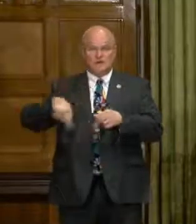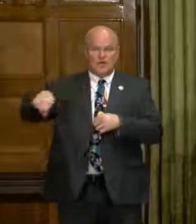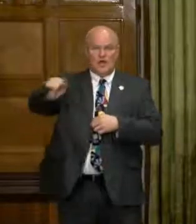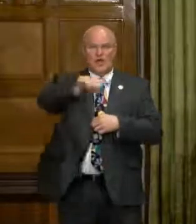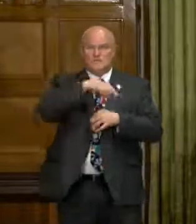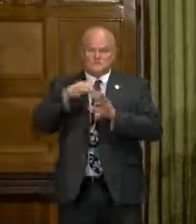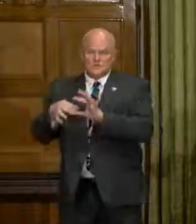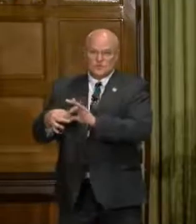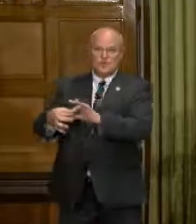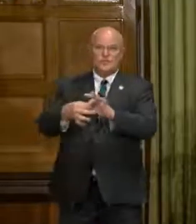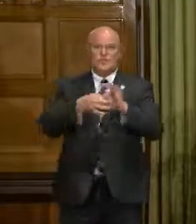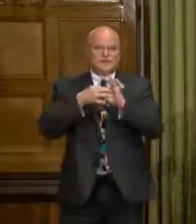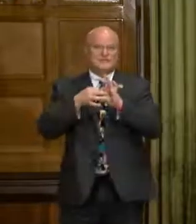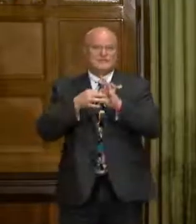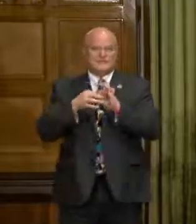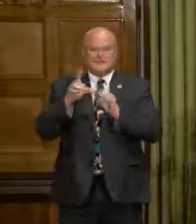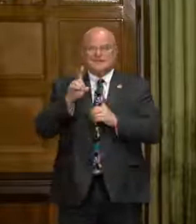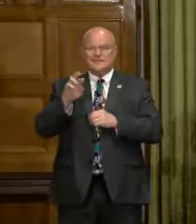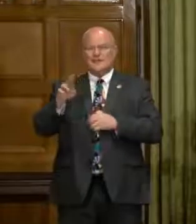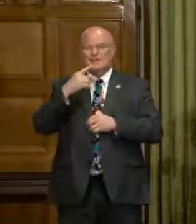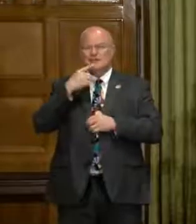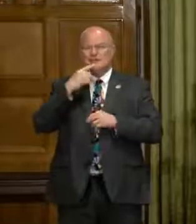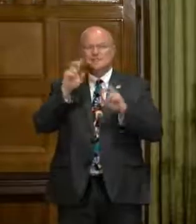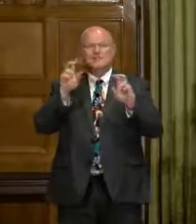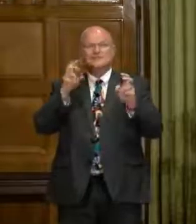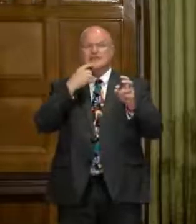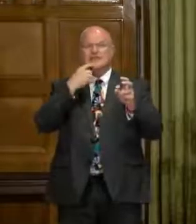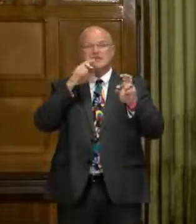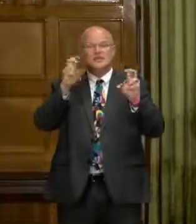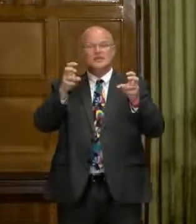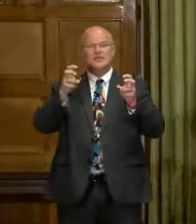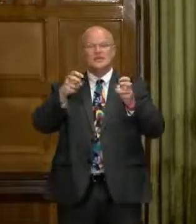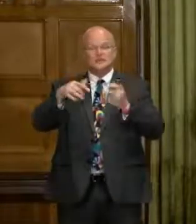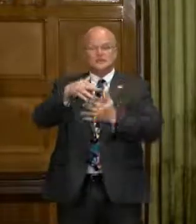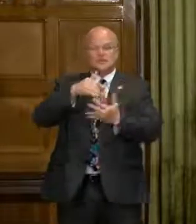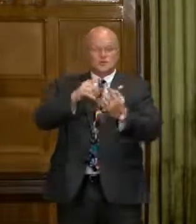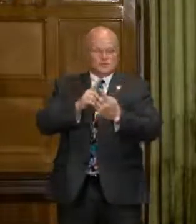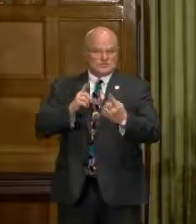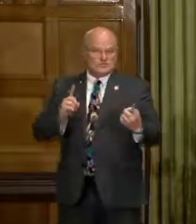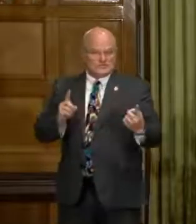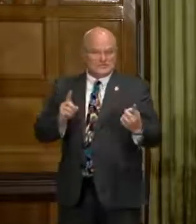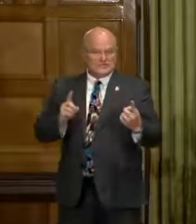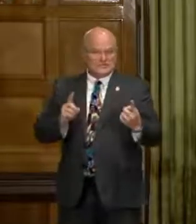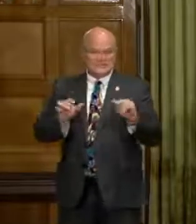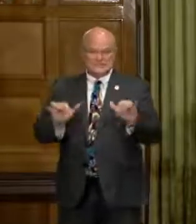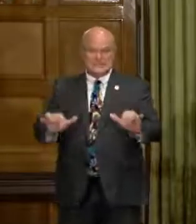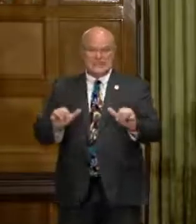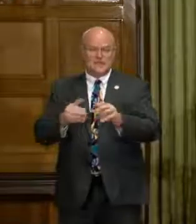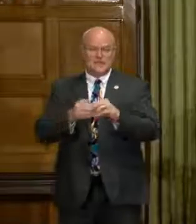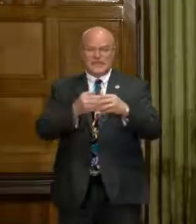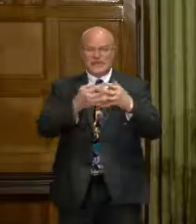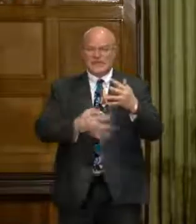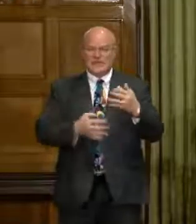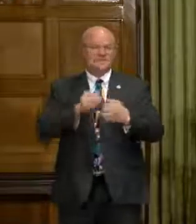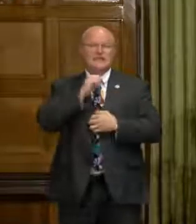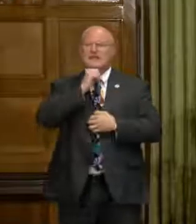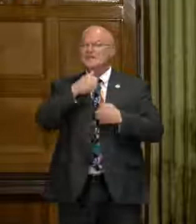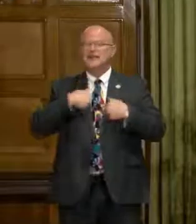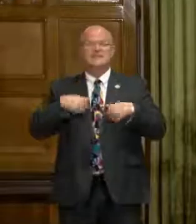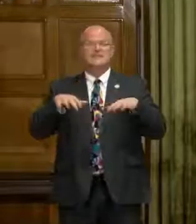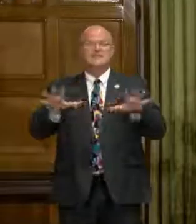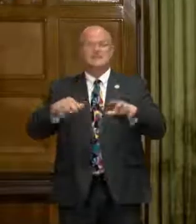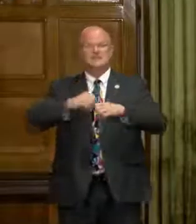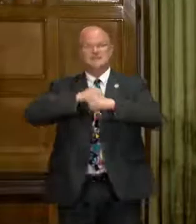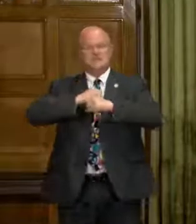everybody's cooperation, as Dr. Smith said, in terms of the social distancing and sticking with the guidelines and not giving up